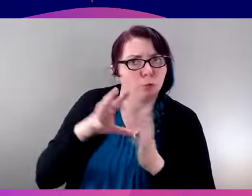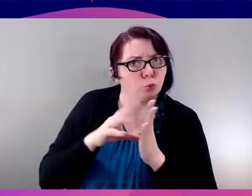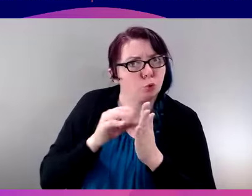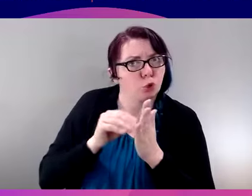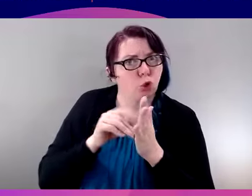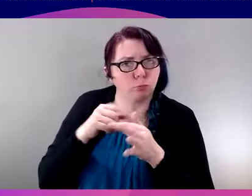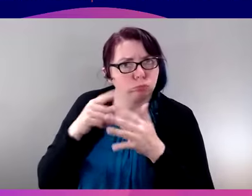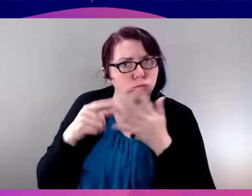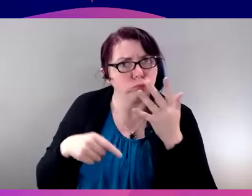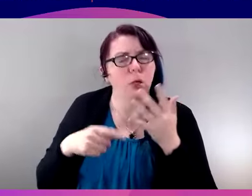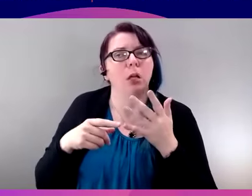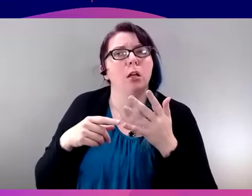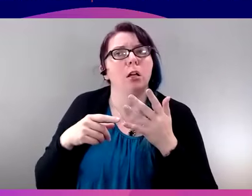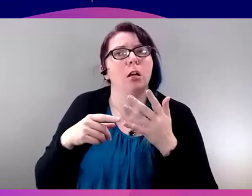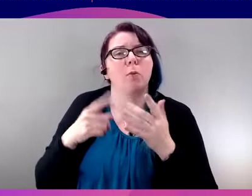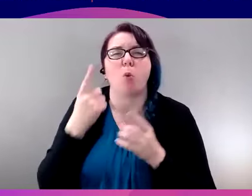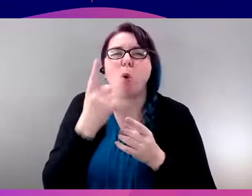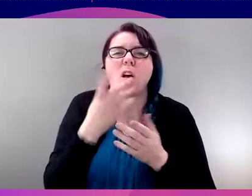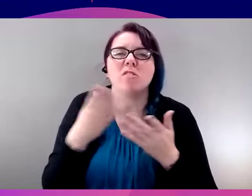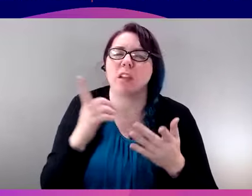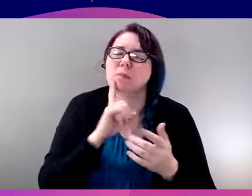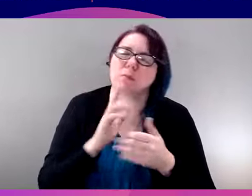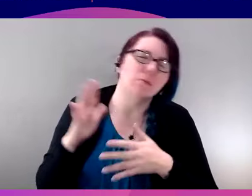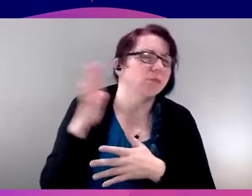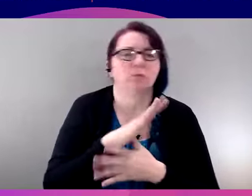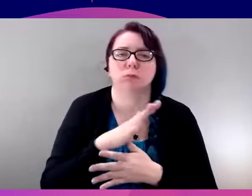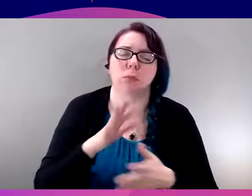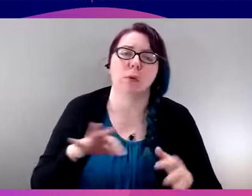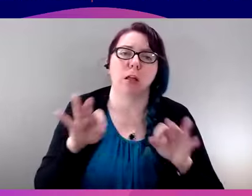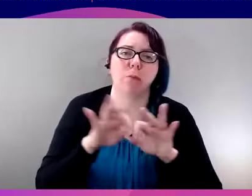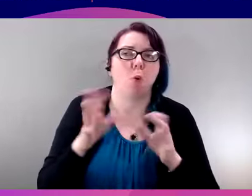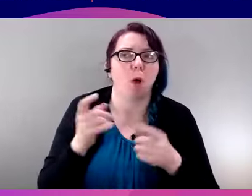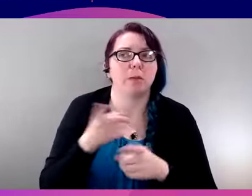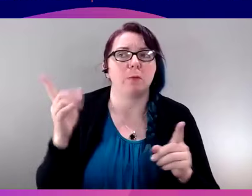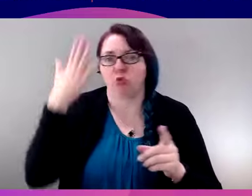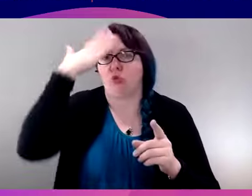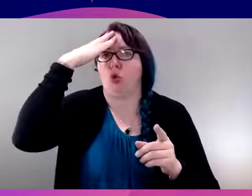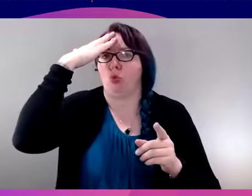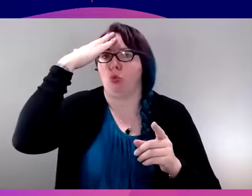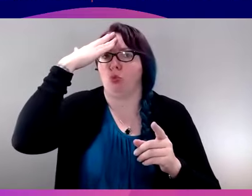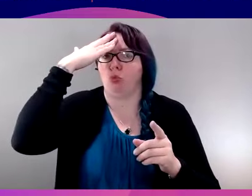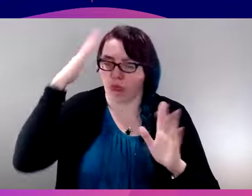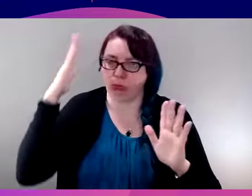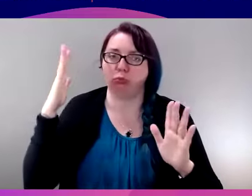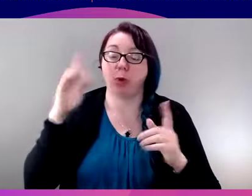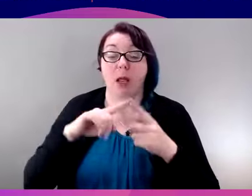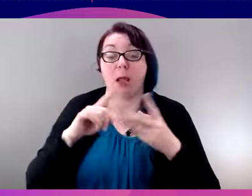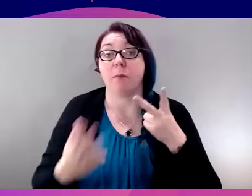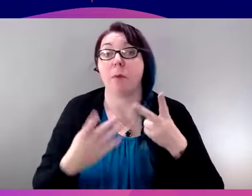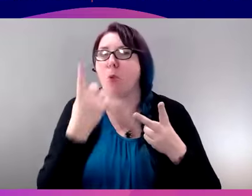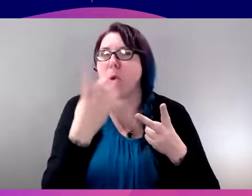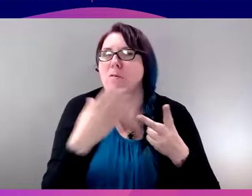right now, do today? And what's one thing you'd like to see them do to support like broader systemic change?